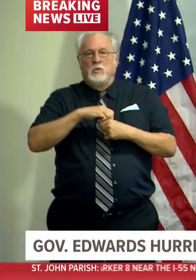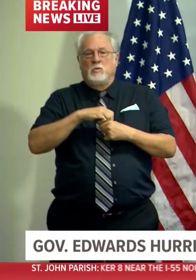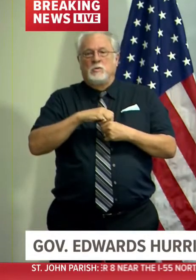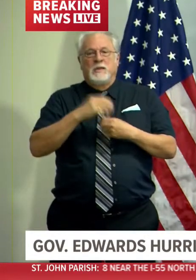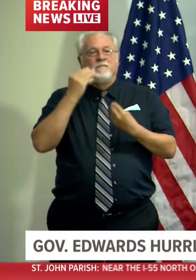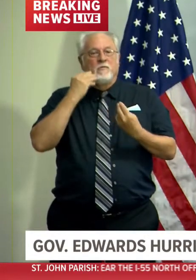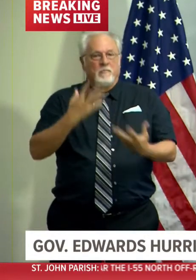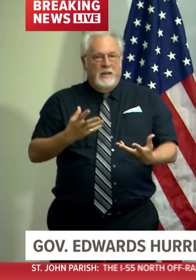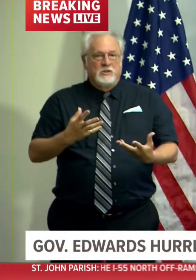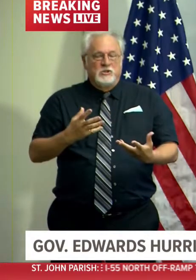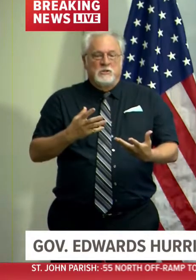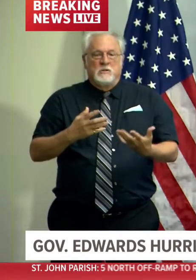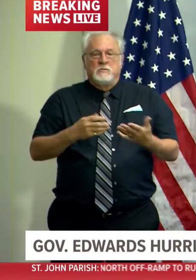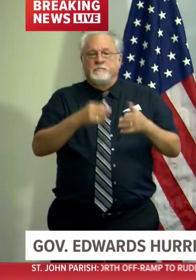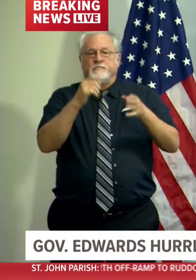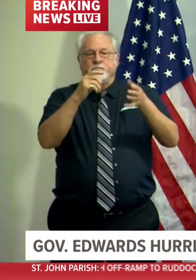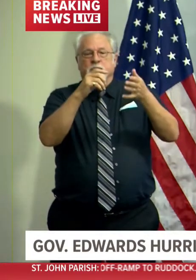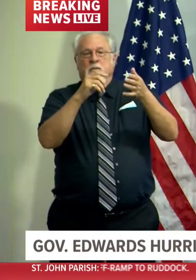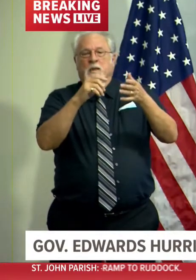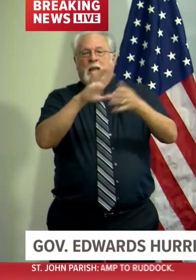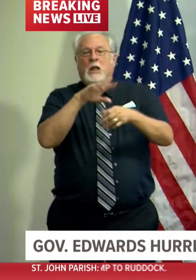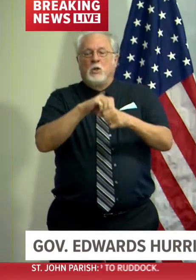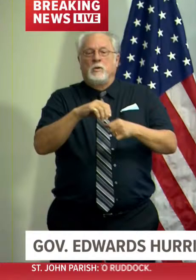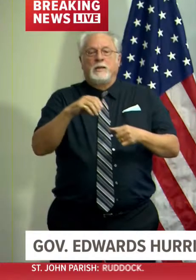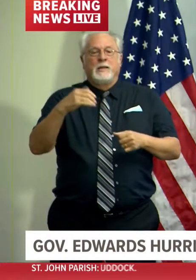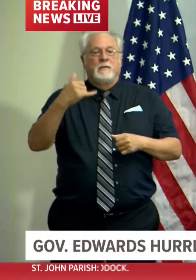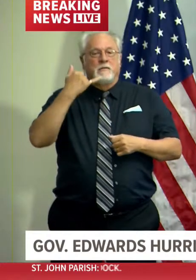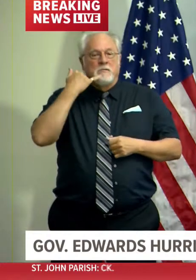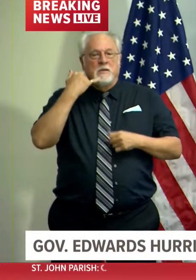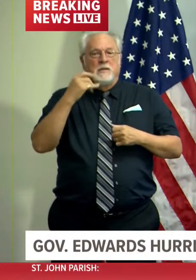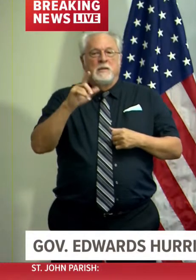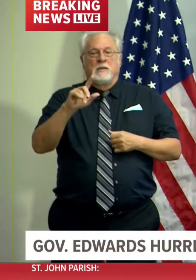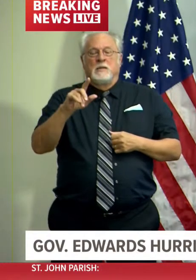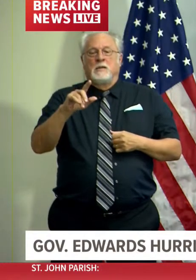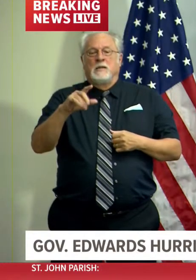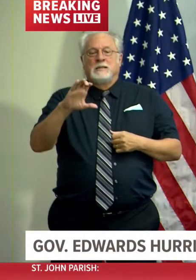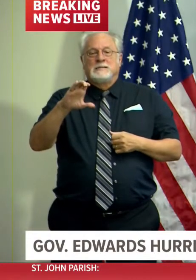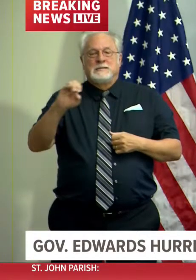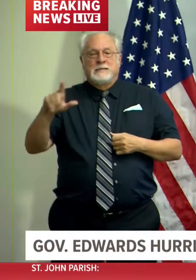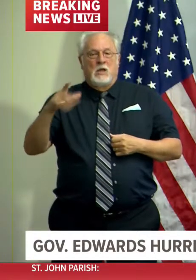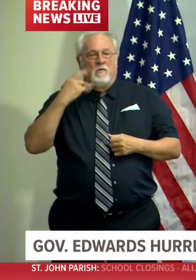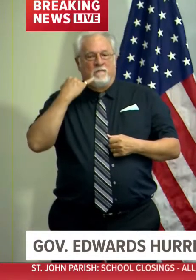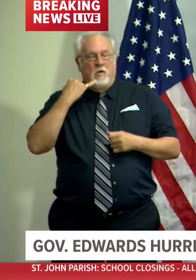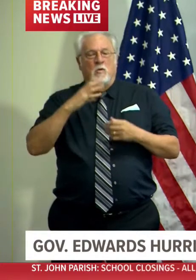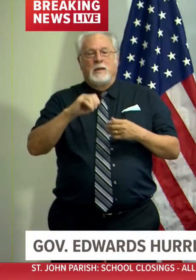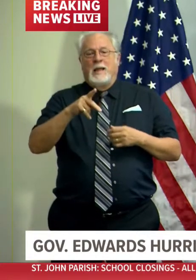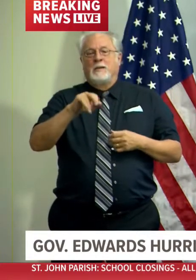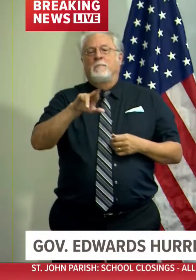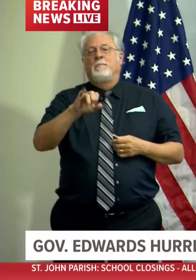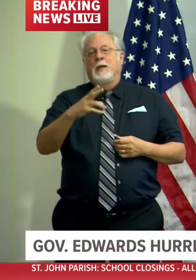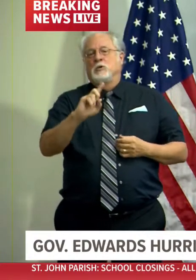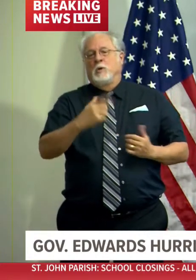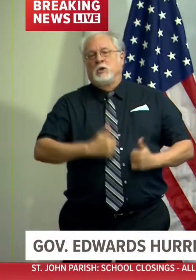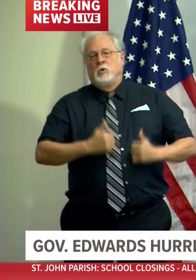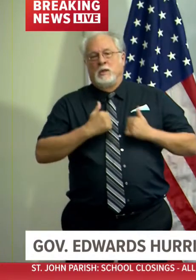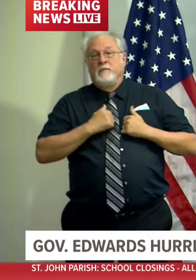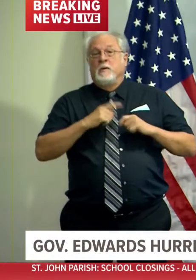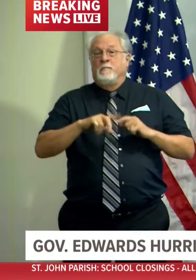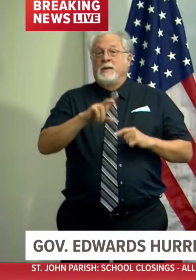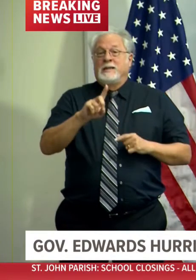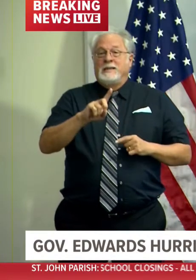as you can that you're asked for, including your mobile telephone number and your parish of residence. But go